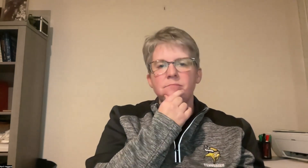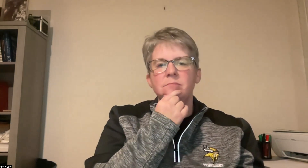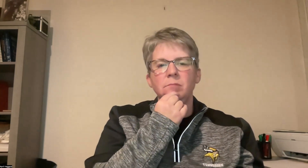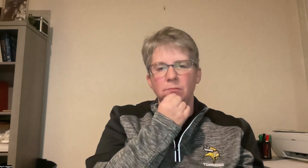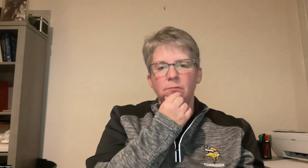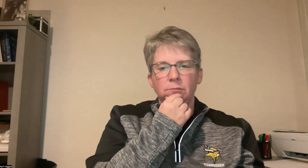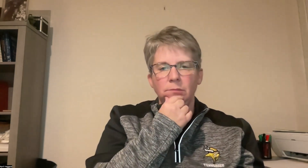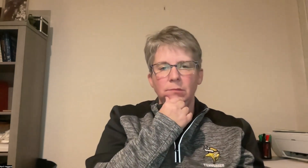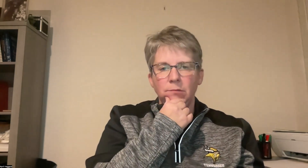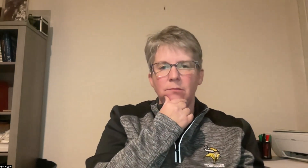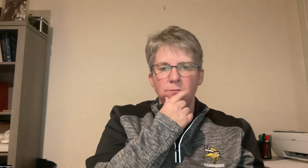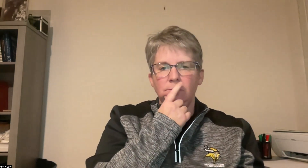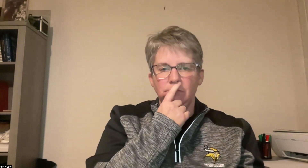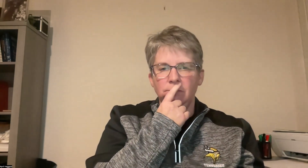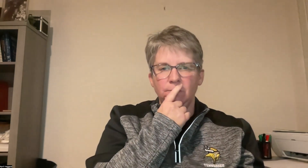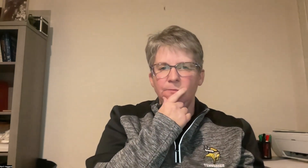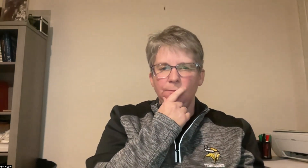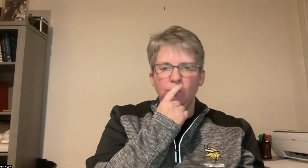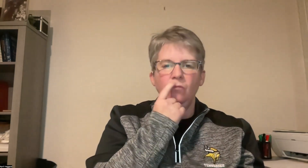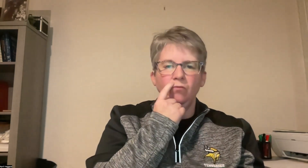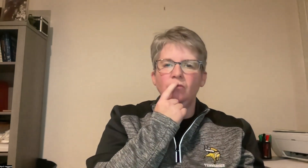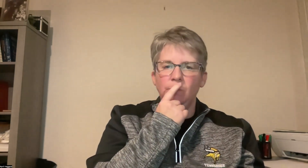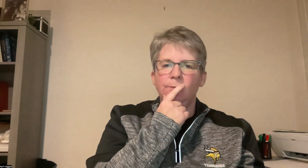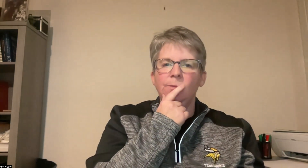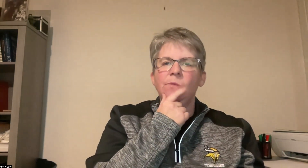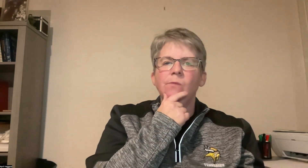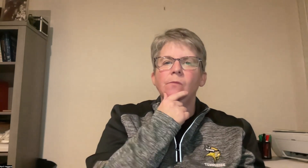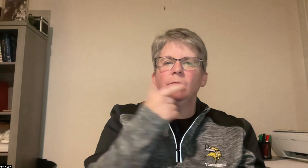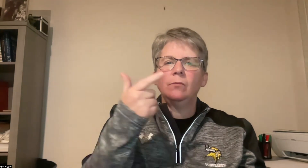then install something new. So that's what we're working on right now.